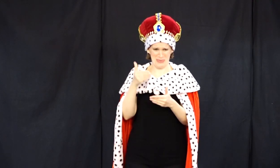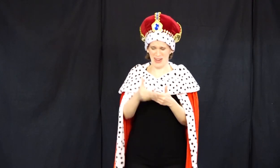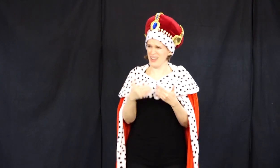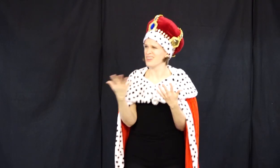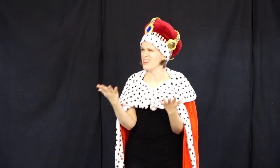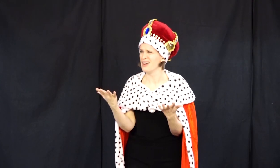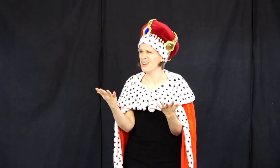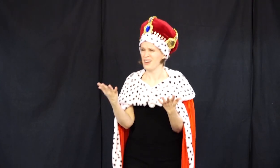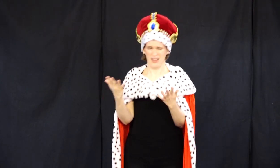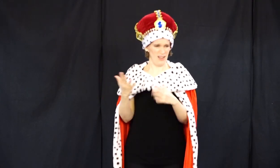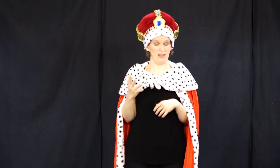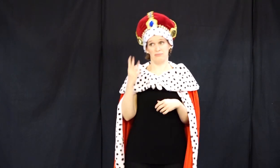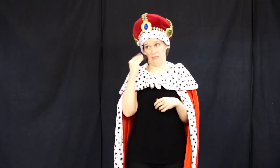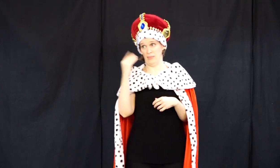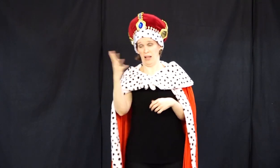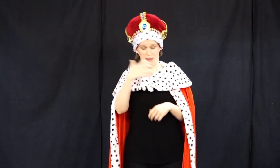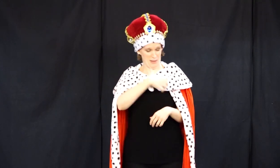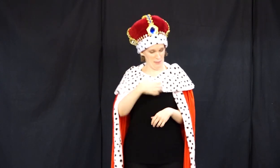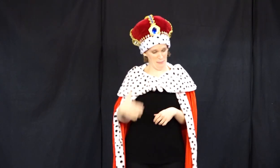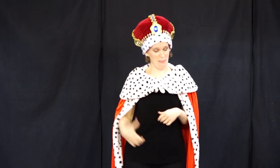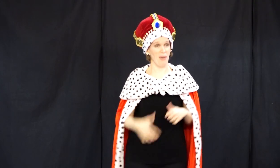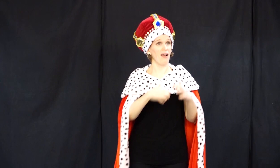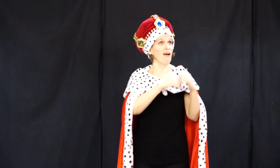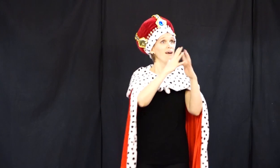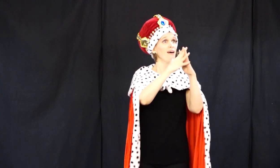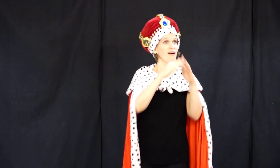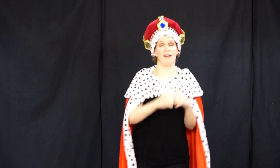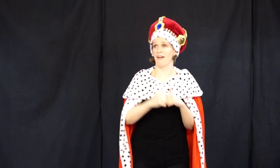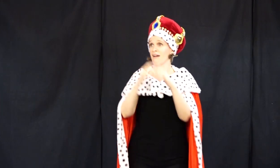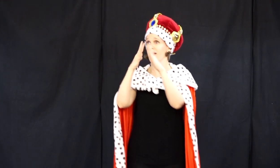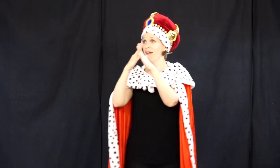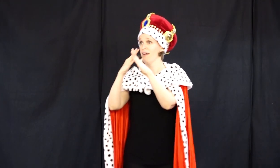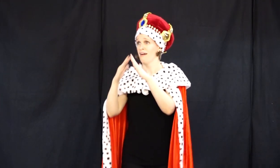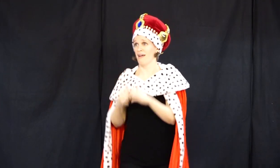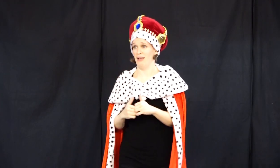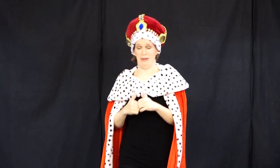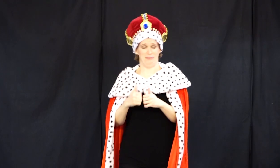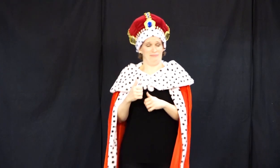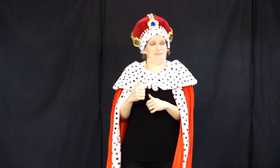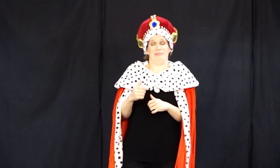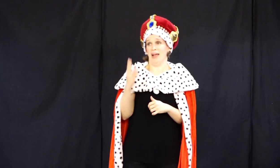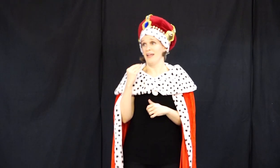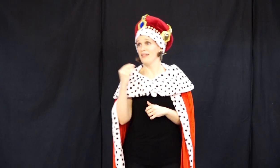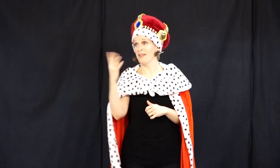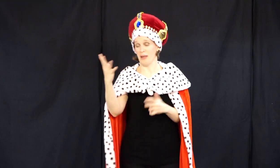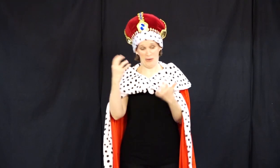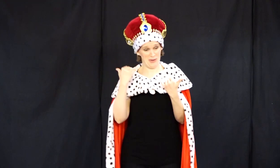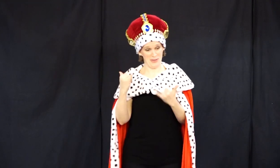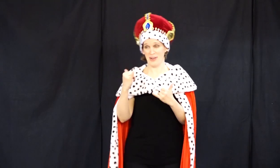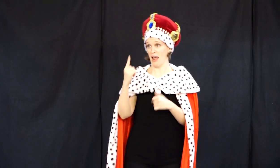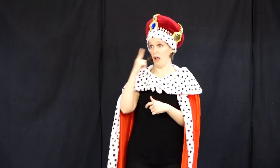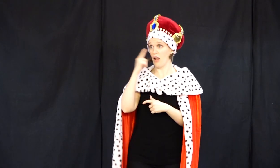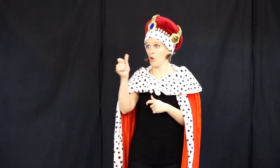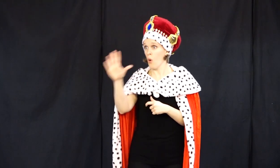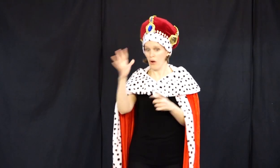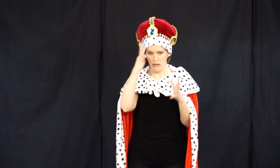now? Oceans rise, empires fall. It's much harder when it's all